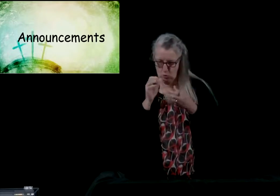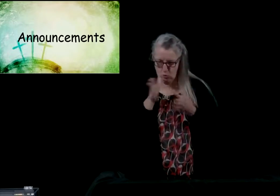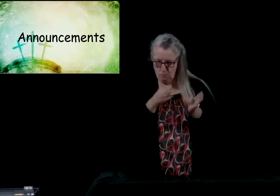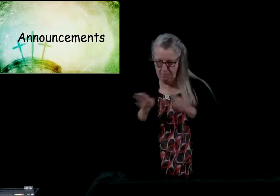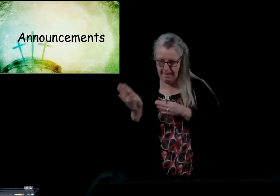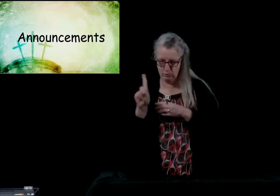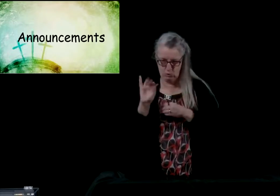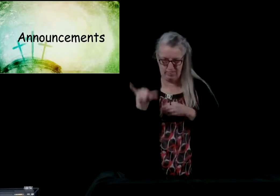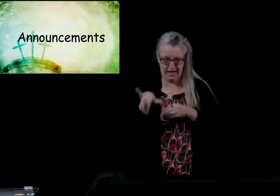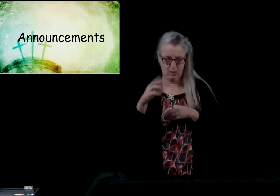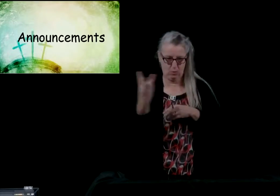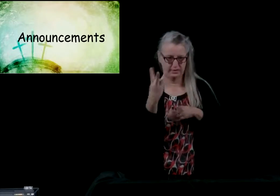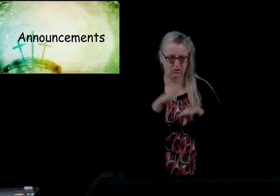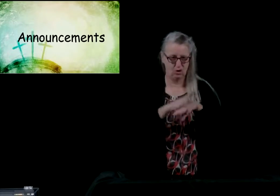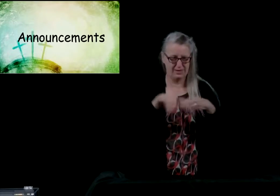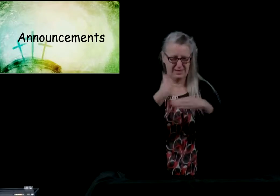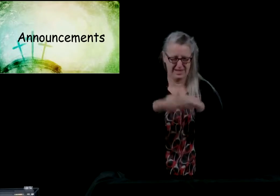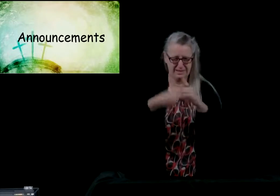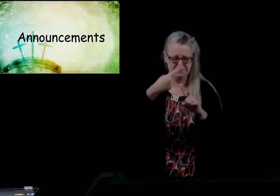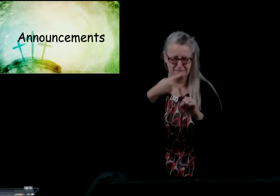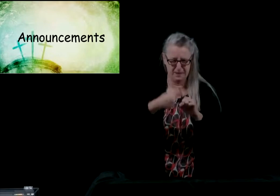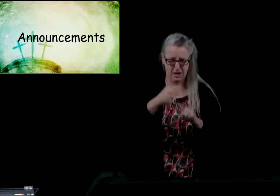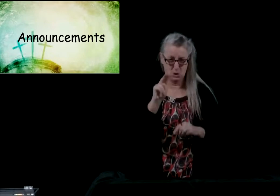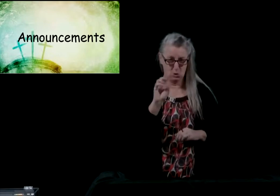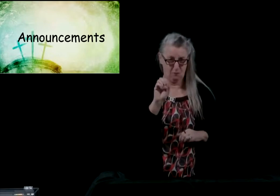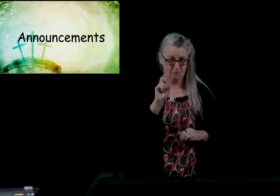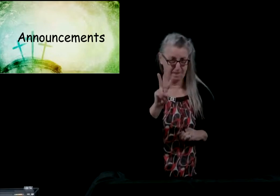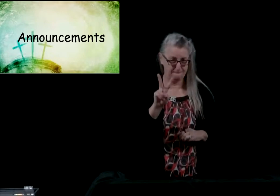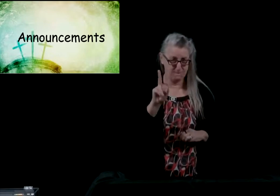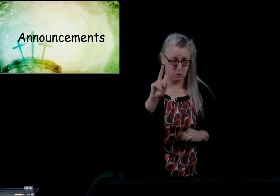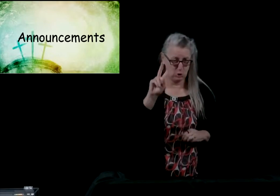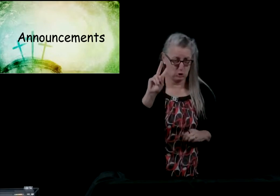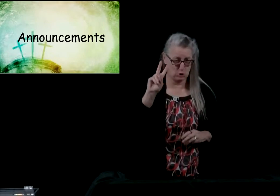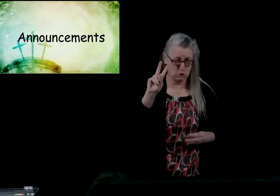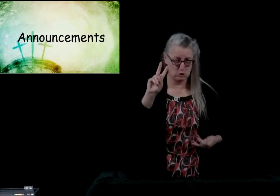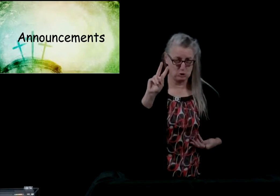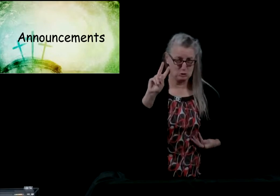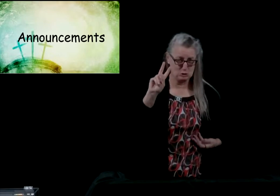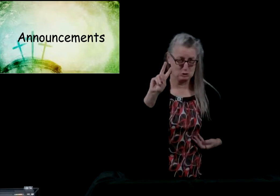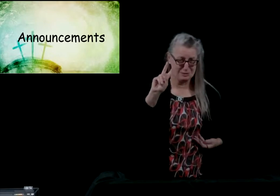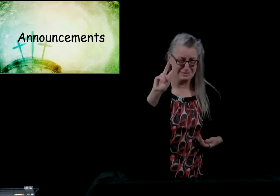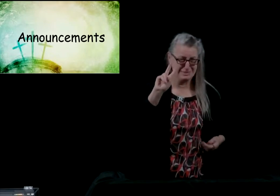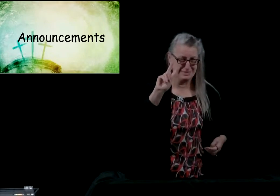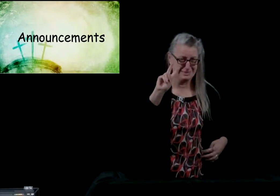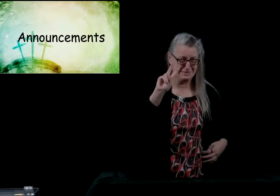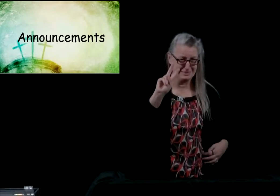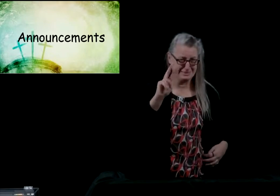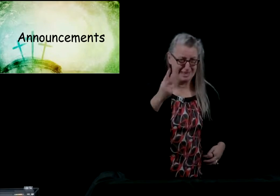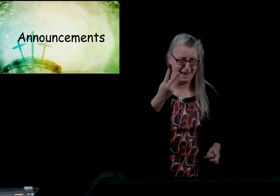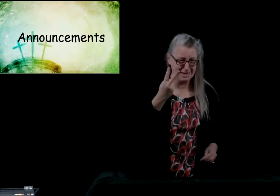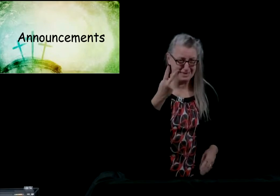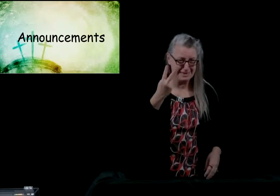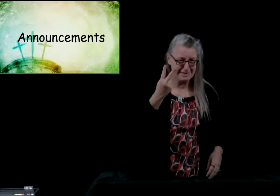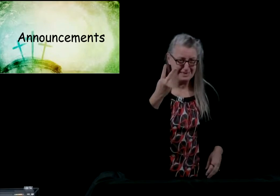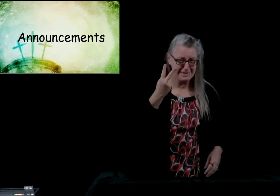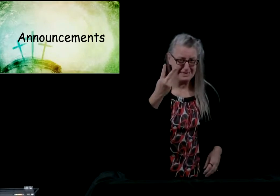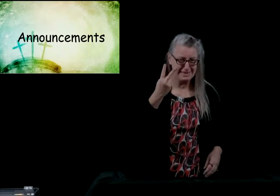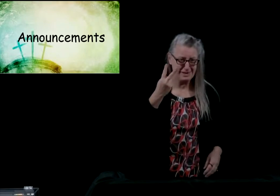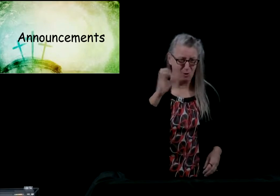food. If you're planning to do that, list your next month, November, what's the date? Second, I think